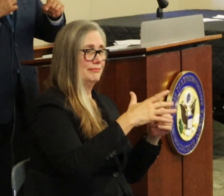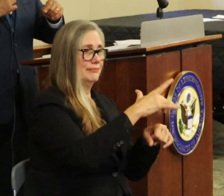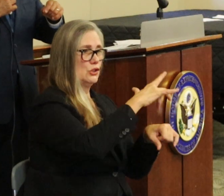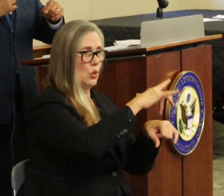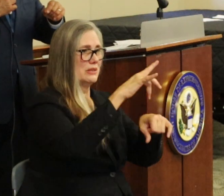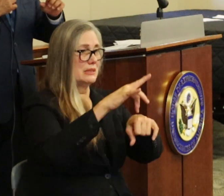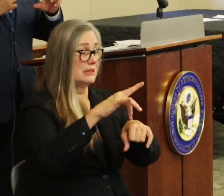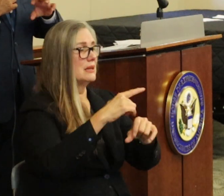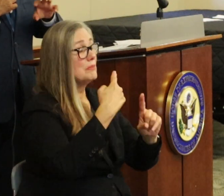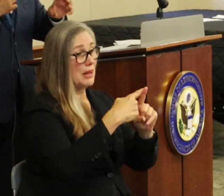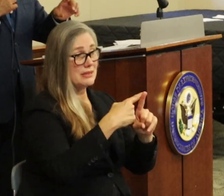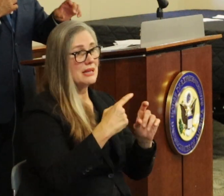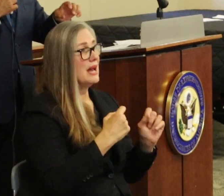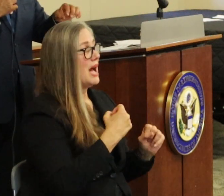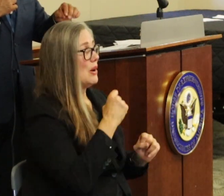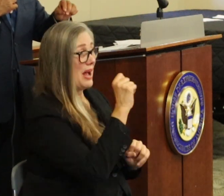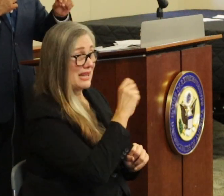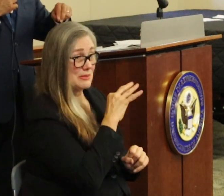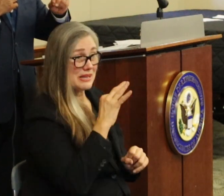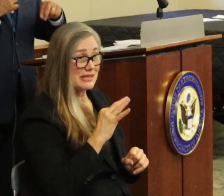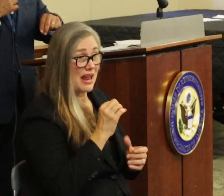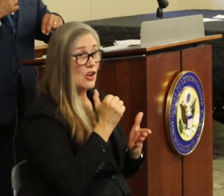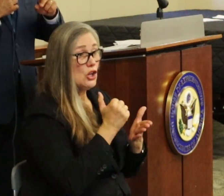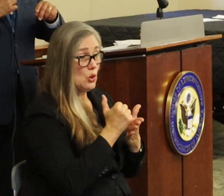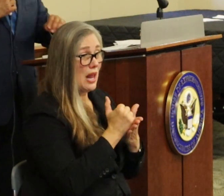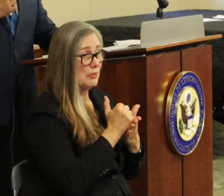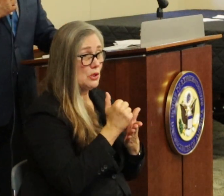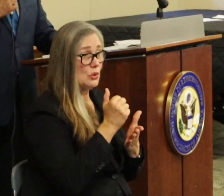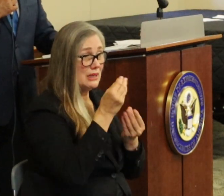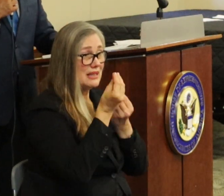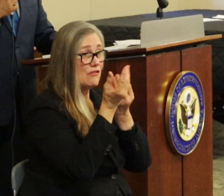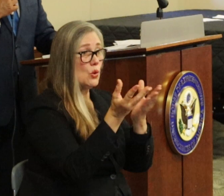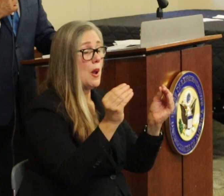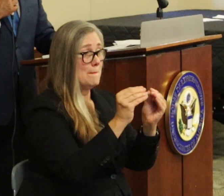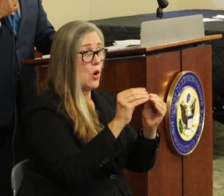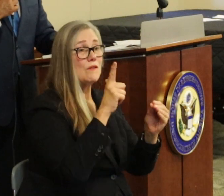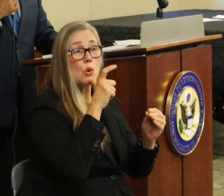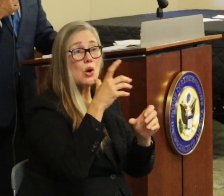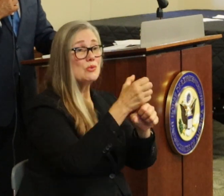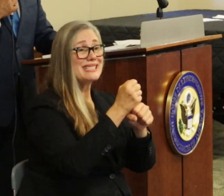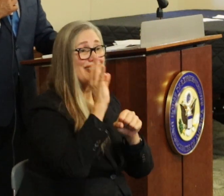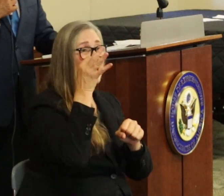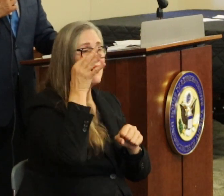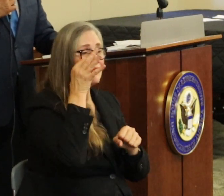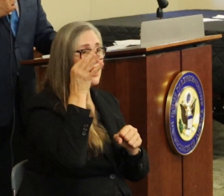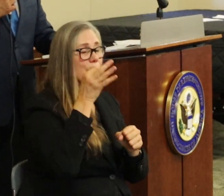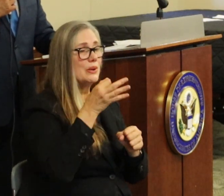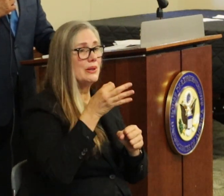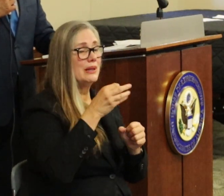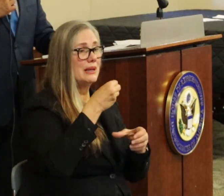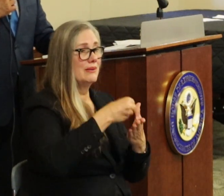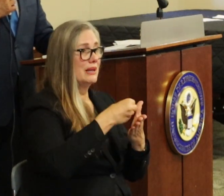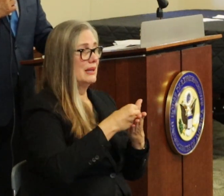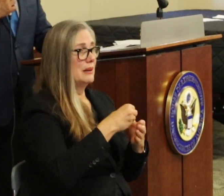more information on the water projects that have been recipients of that federal funding here in the district. And I would just comment